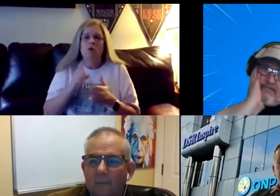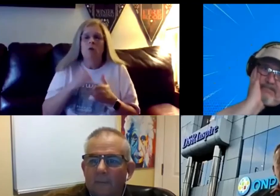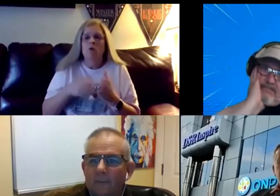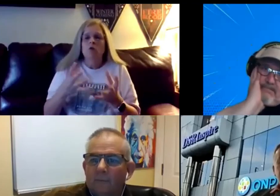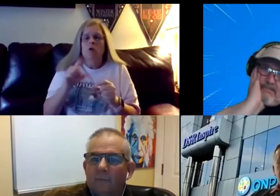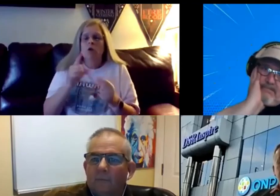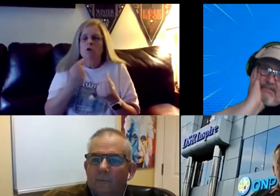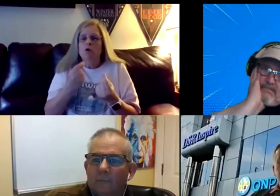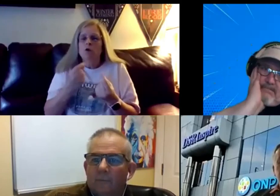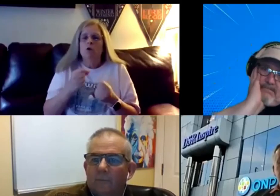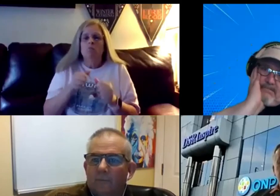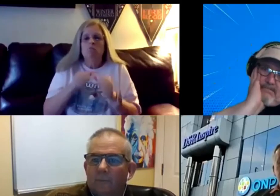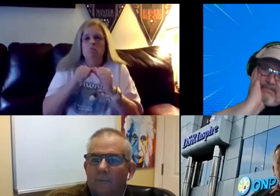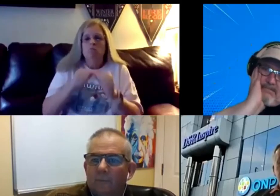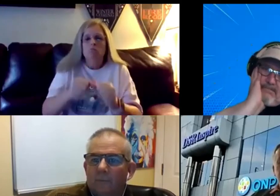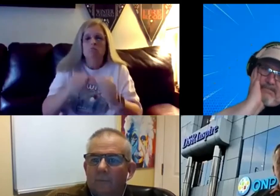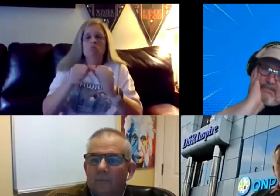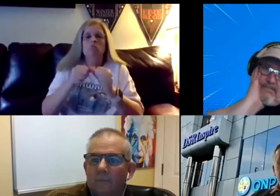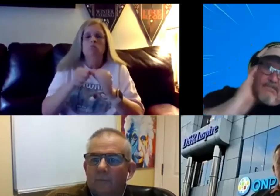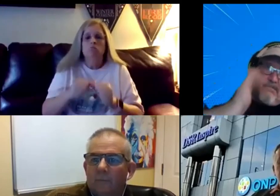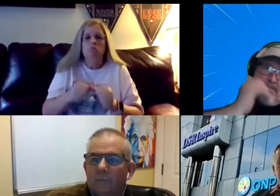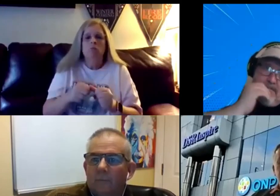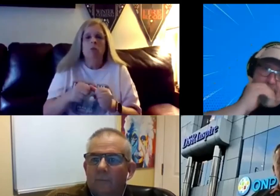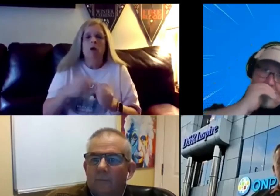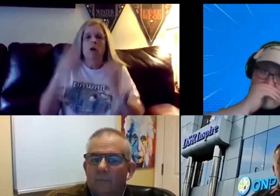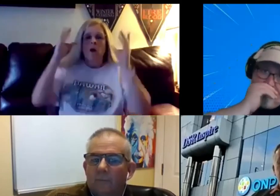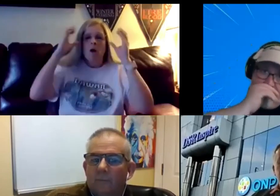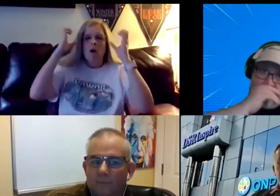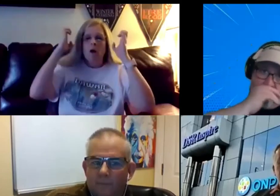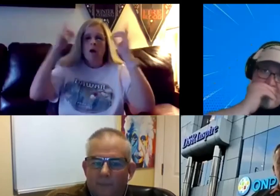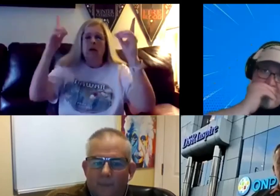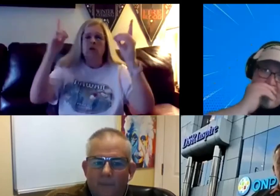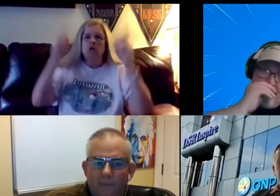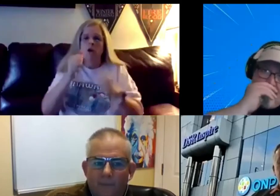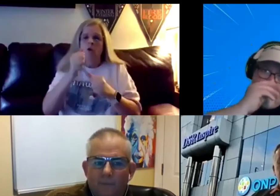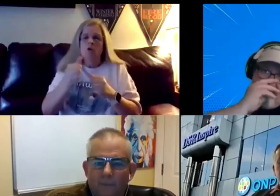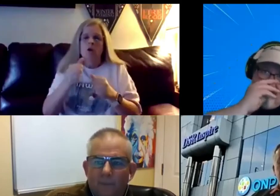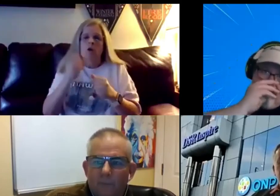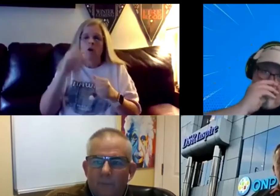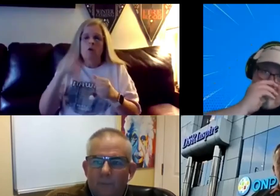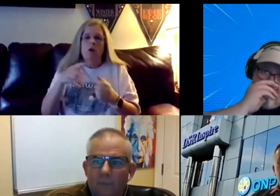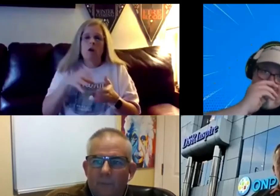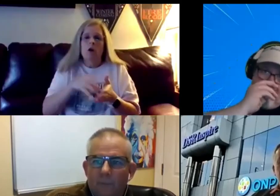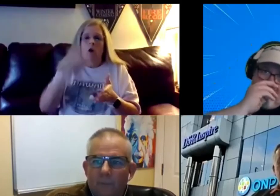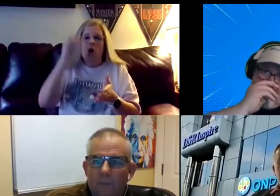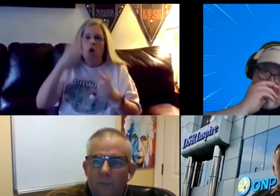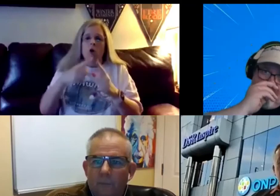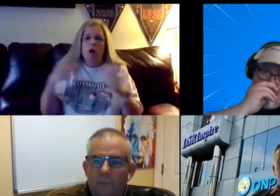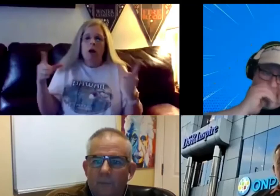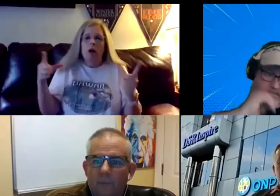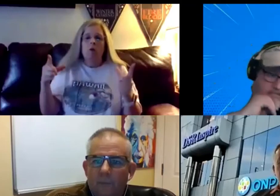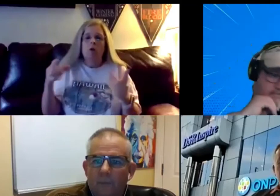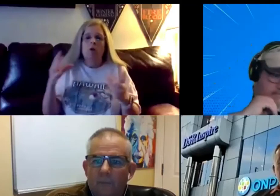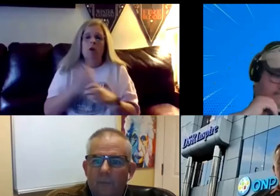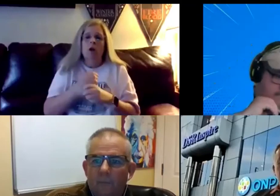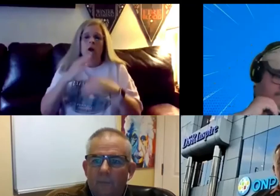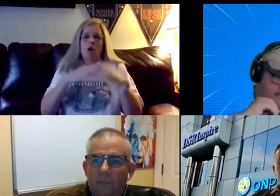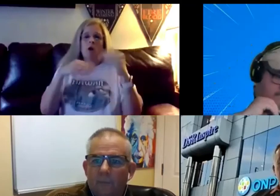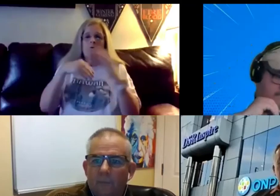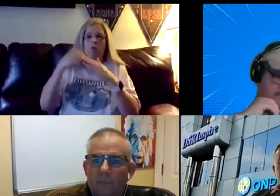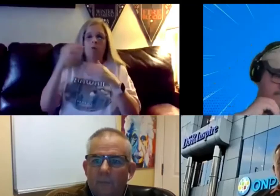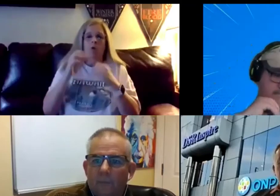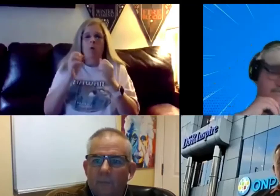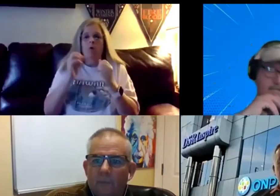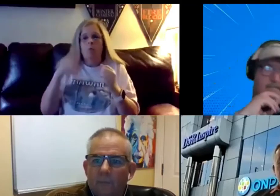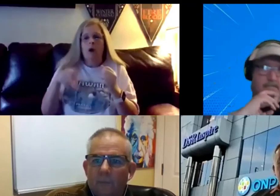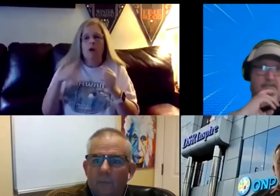continue to educate yourself in Onpassive, learn the language, get very comfortable with what Onpassive is